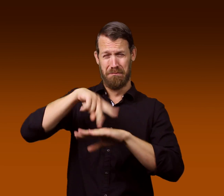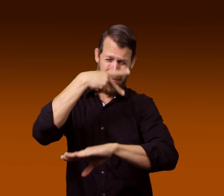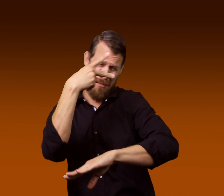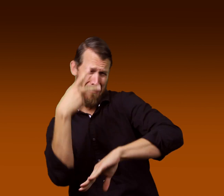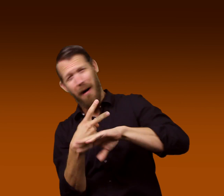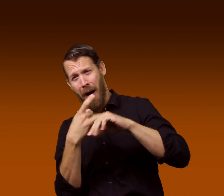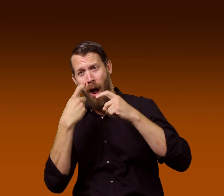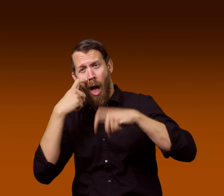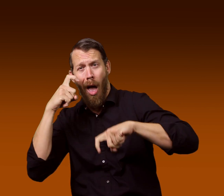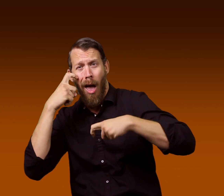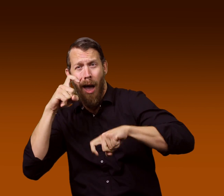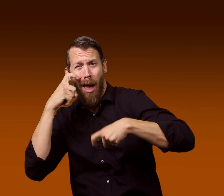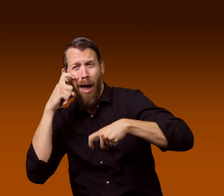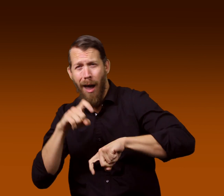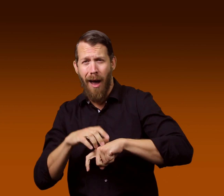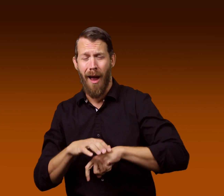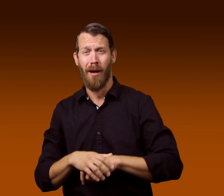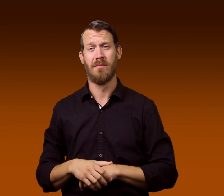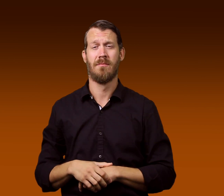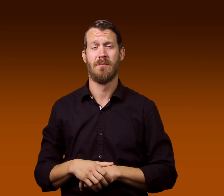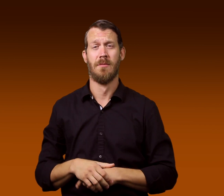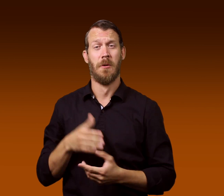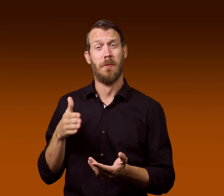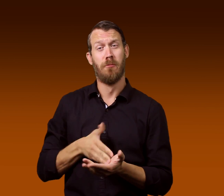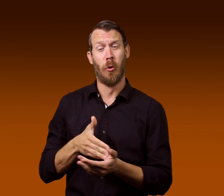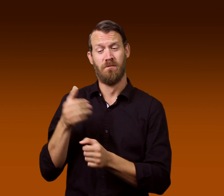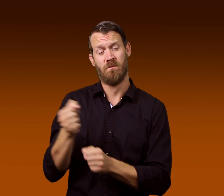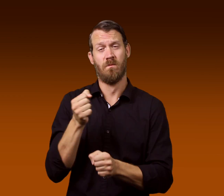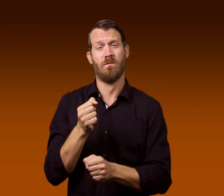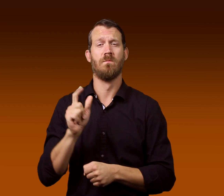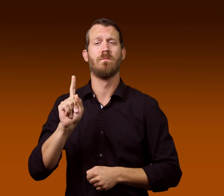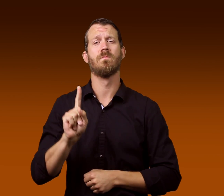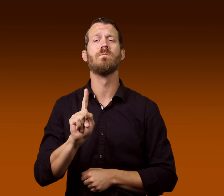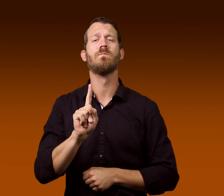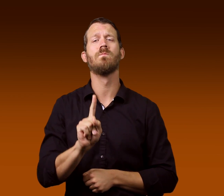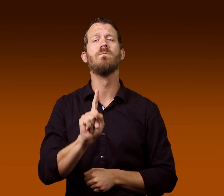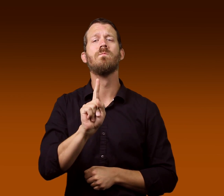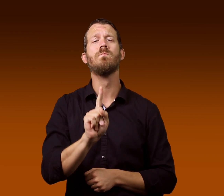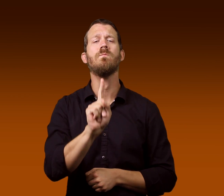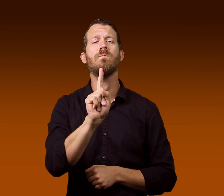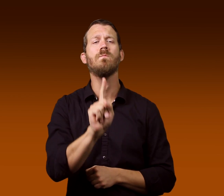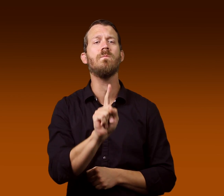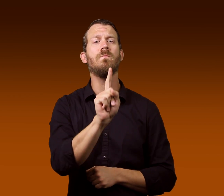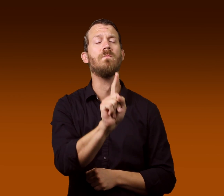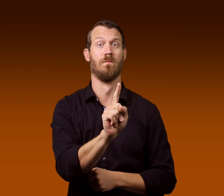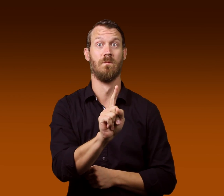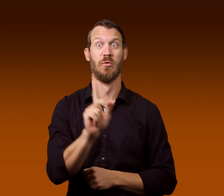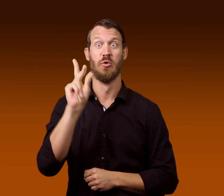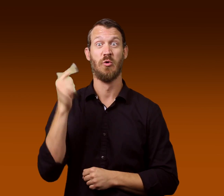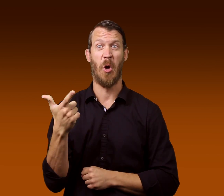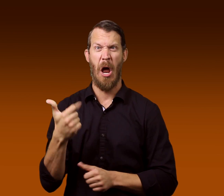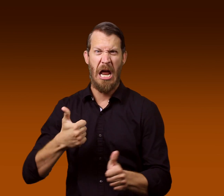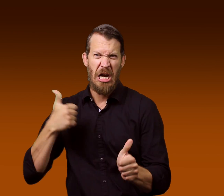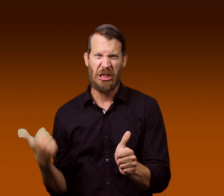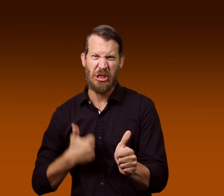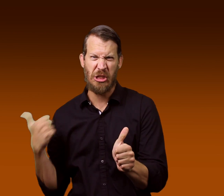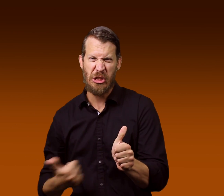both on the head so hard they fell to the ground in tears. The broom hopped off, but